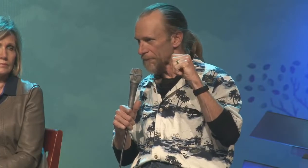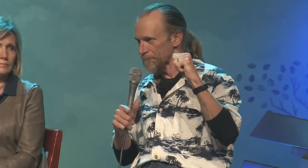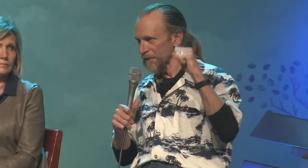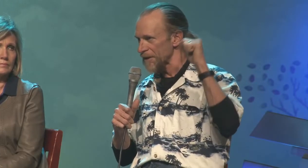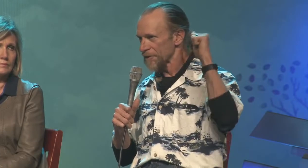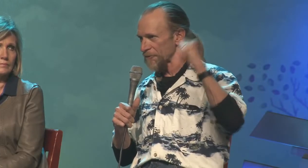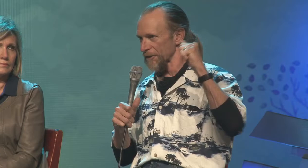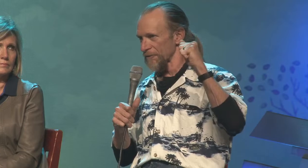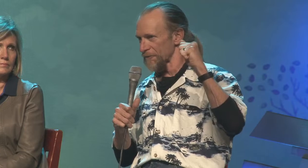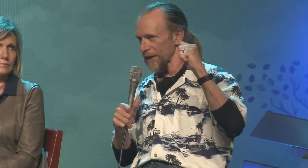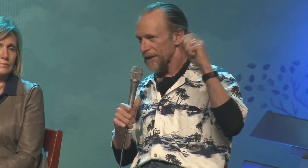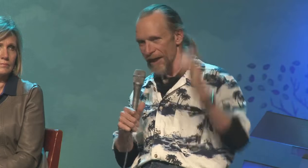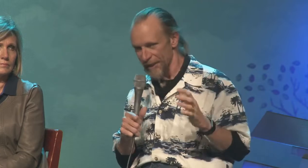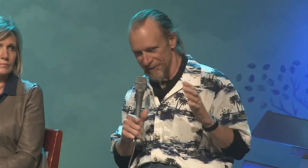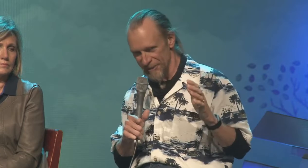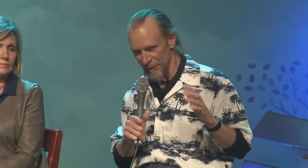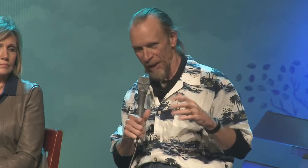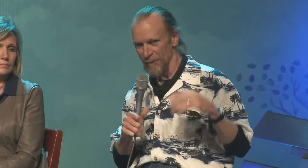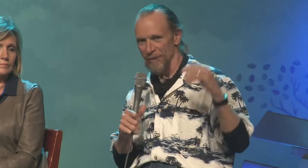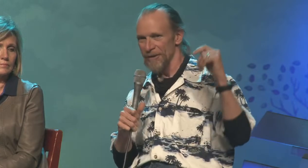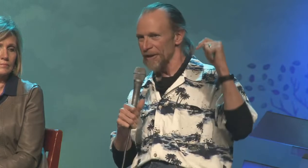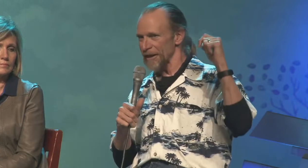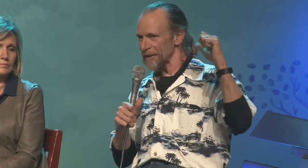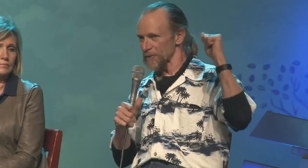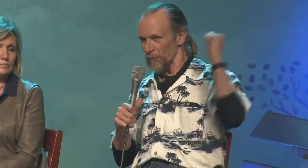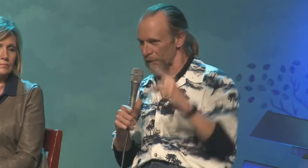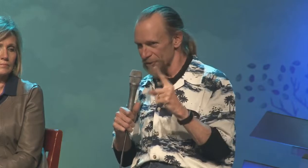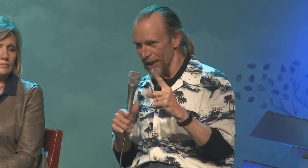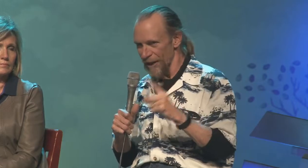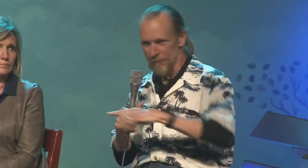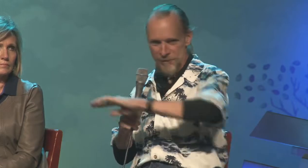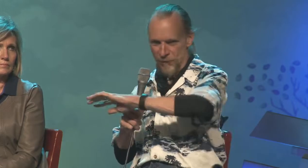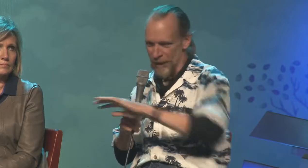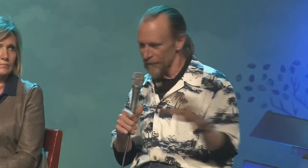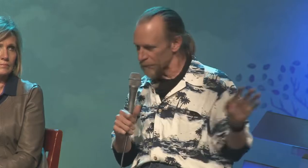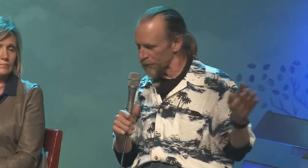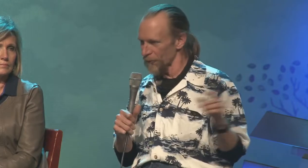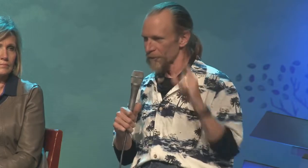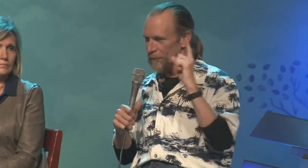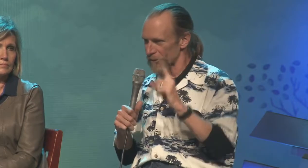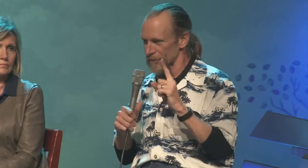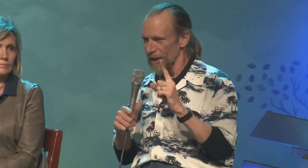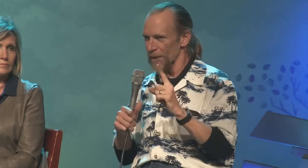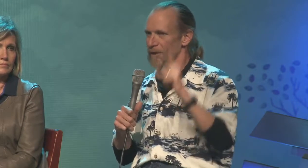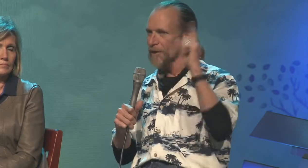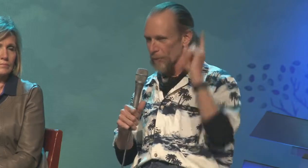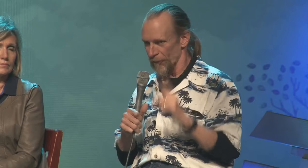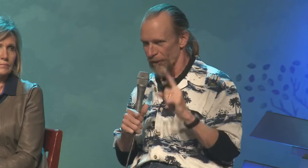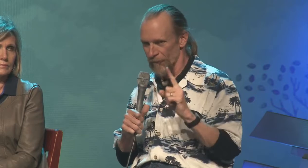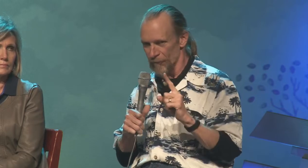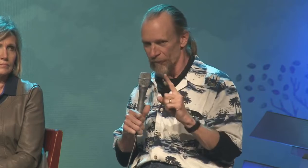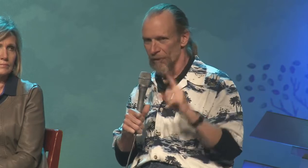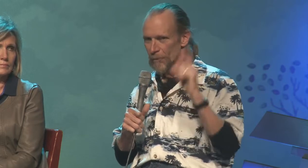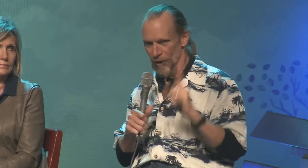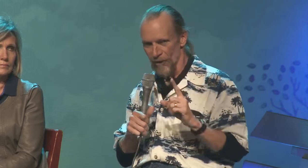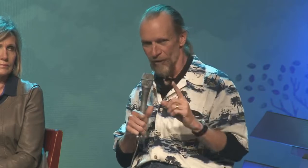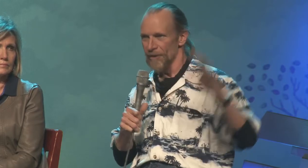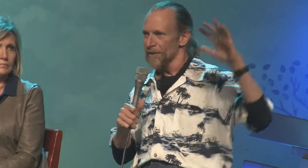before, you think of Ananias in the Bible, and his one job, his whole life, be holy, one job, pray